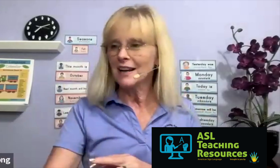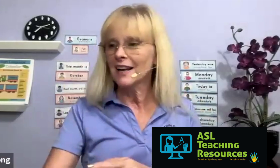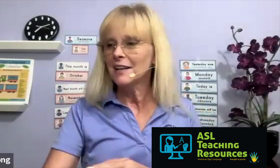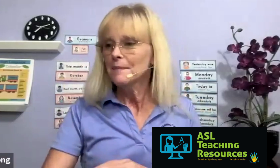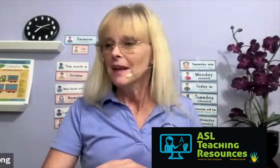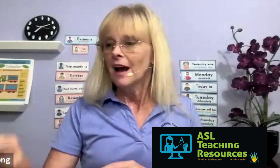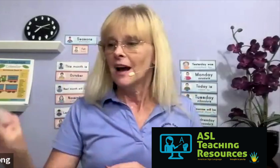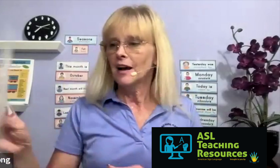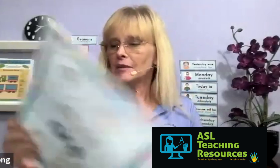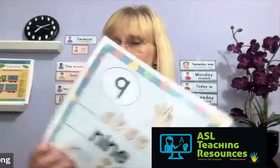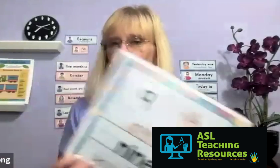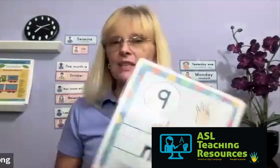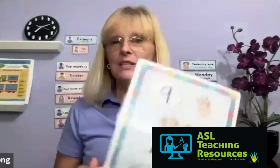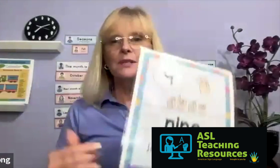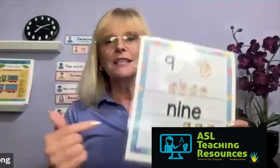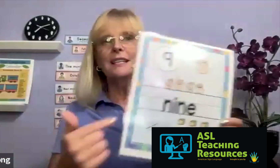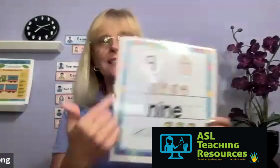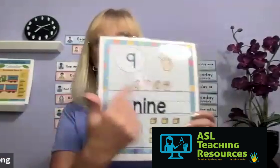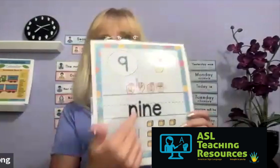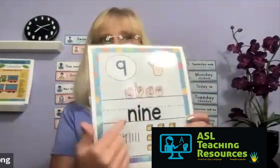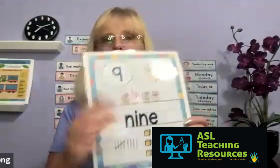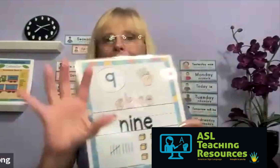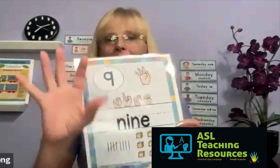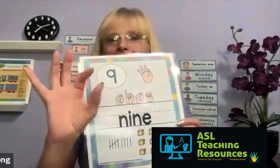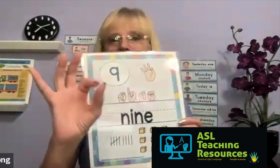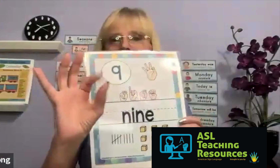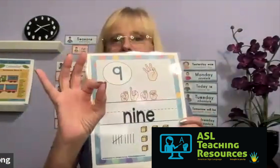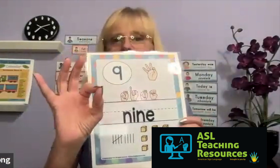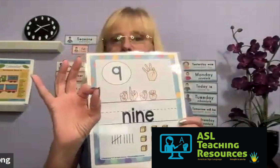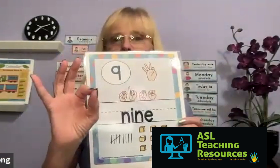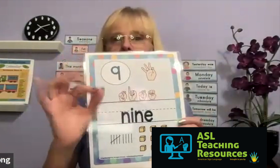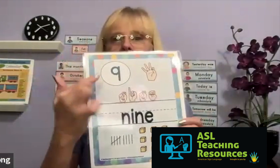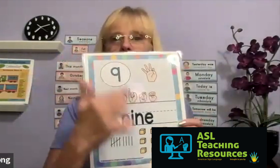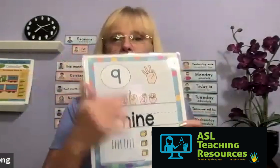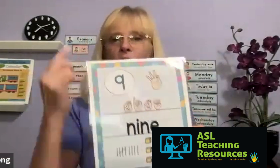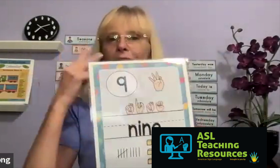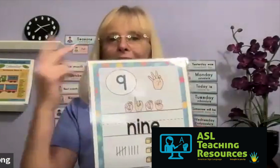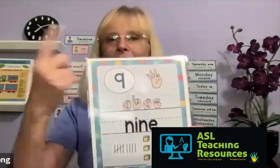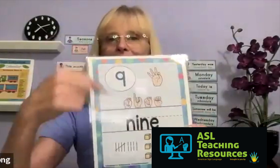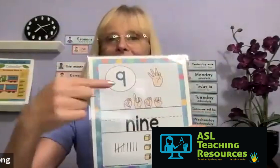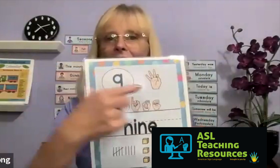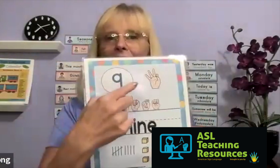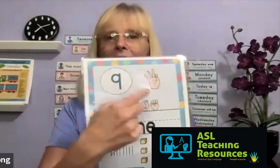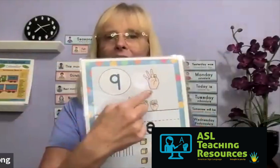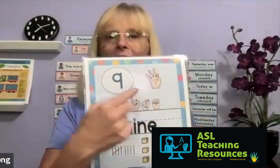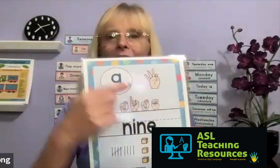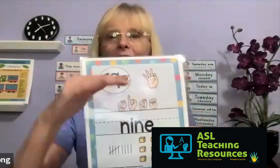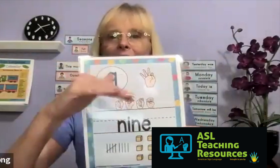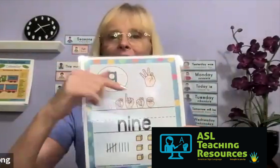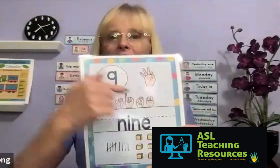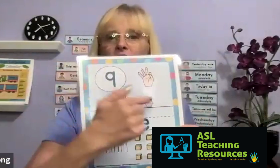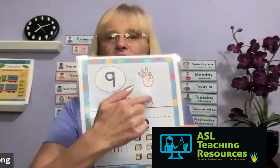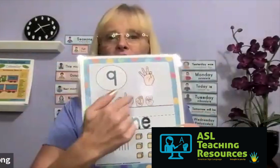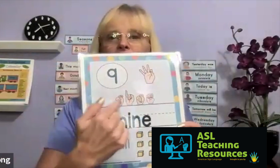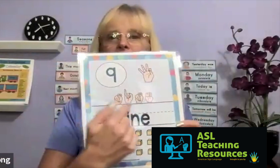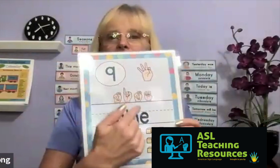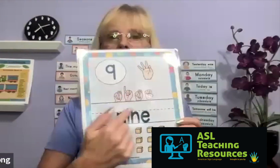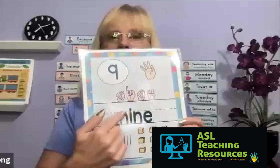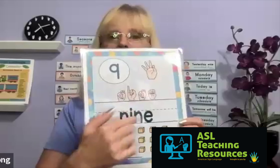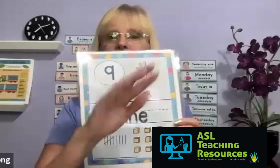website. So this was an example 9. So here you see the sign in the English and the